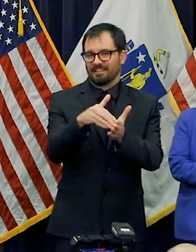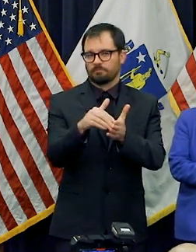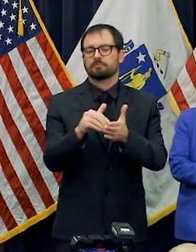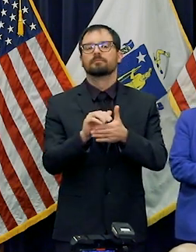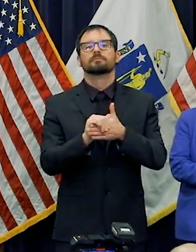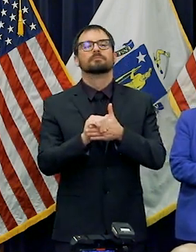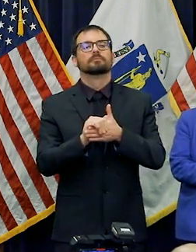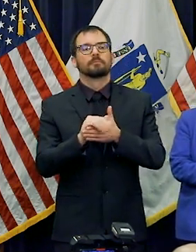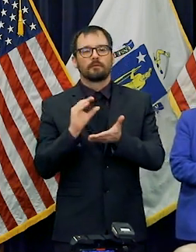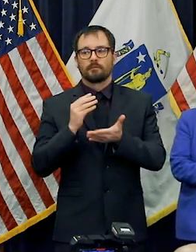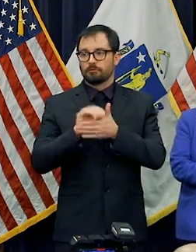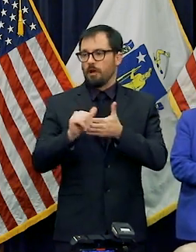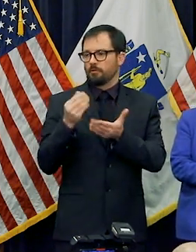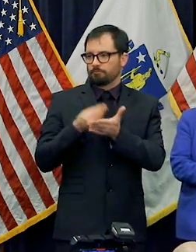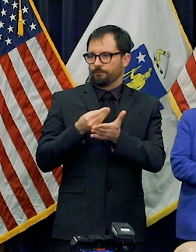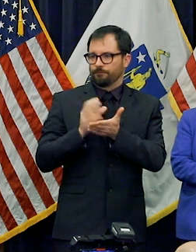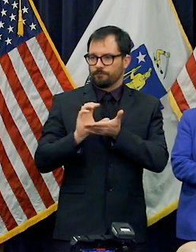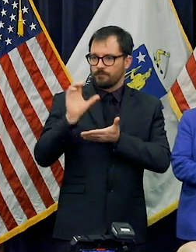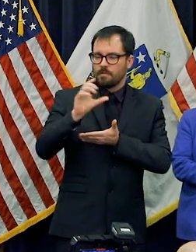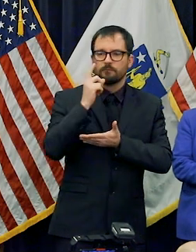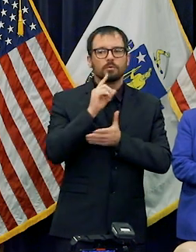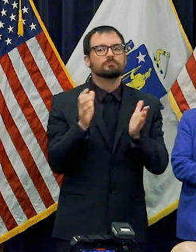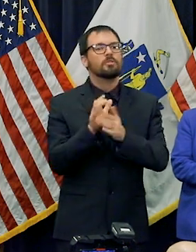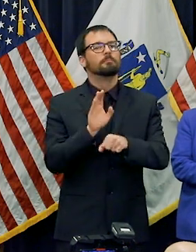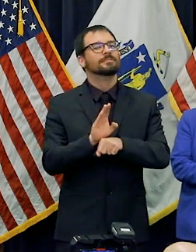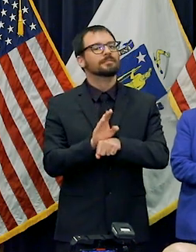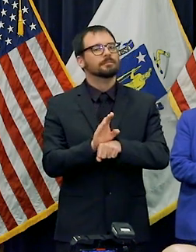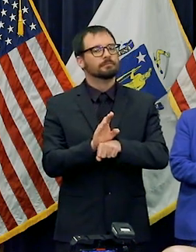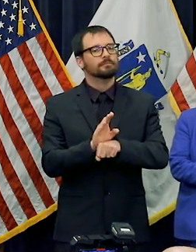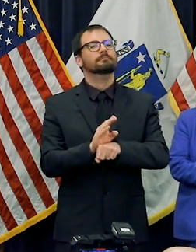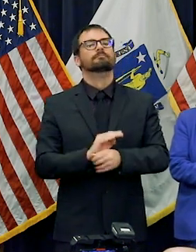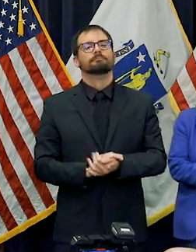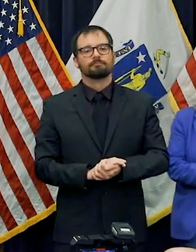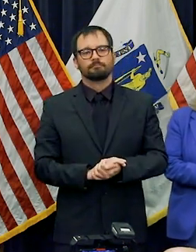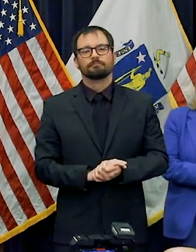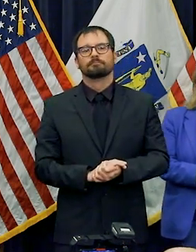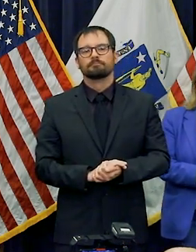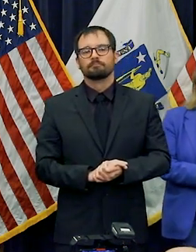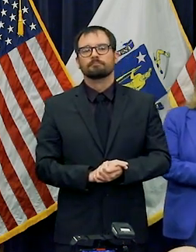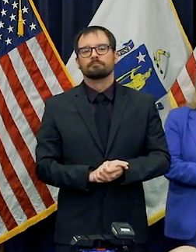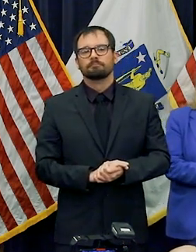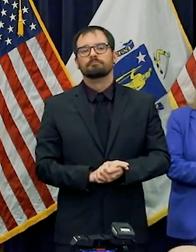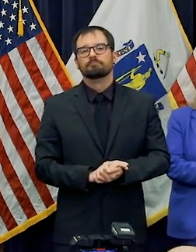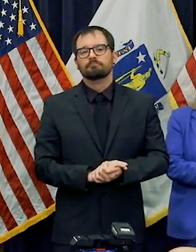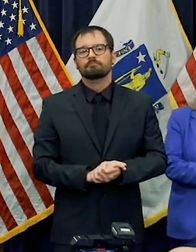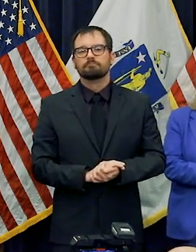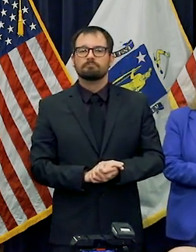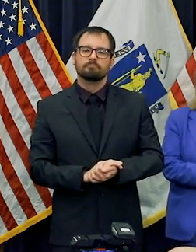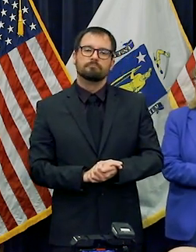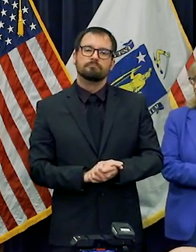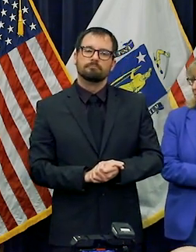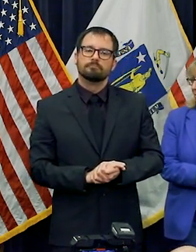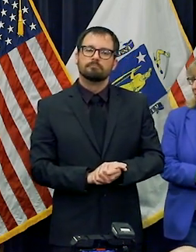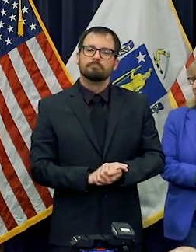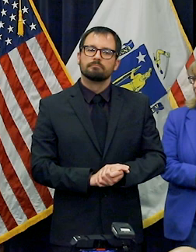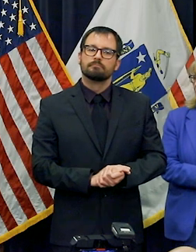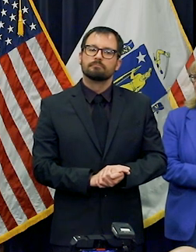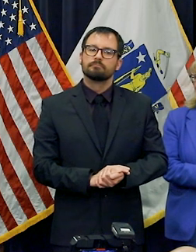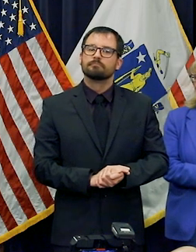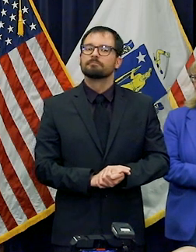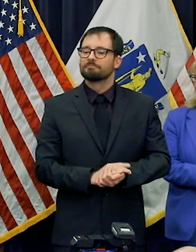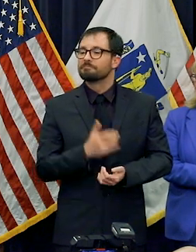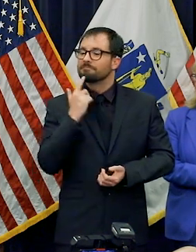This fund should sound familiar to those of you who covered either the snow emergencies in 15 or the Merrimack Valley